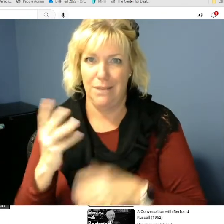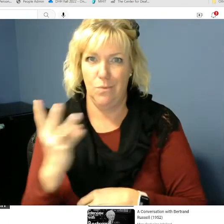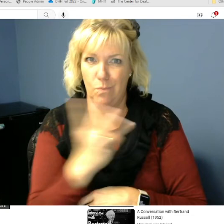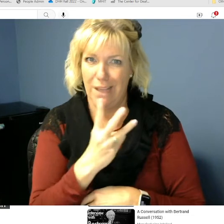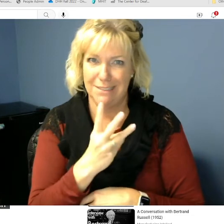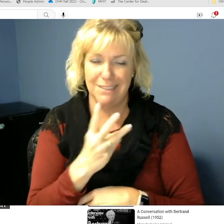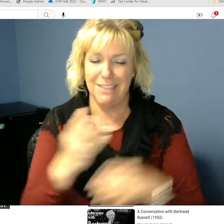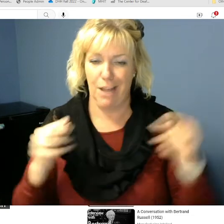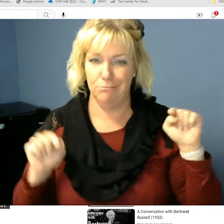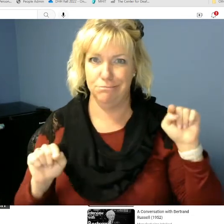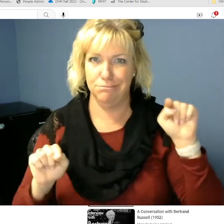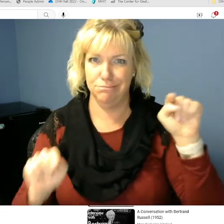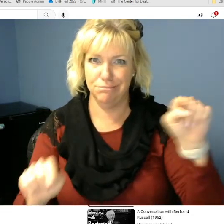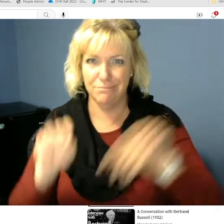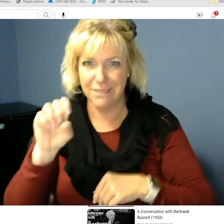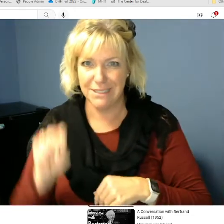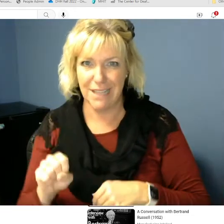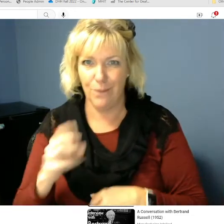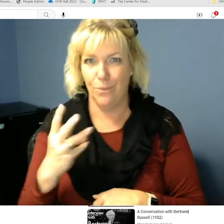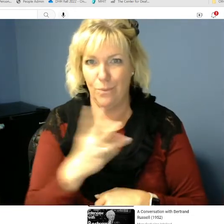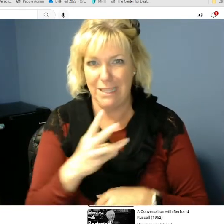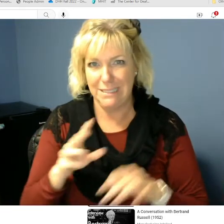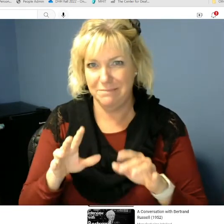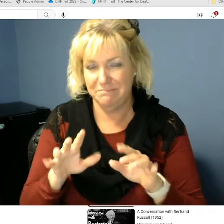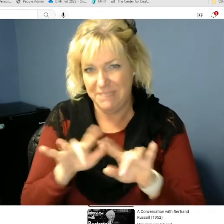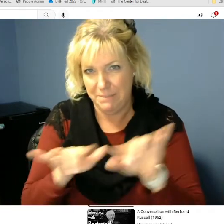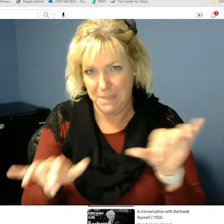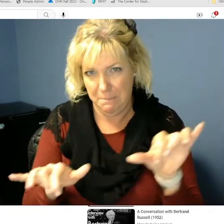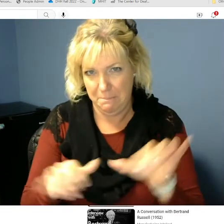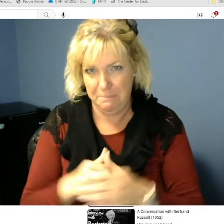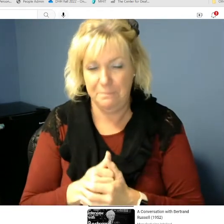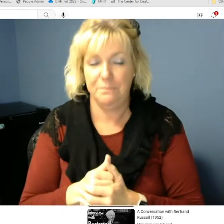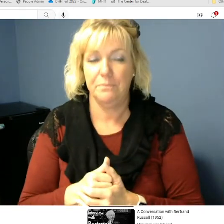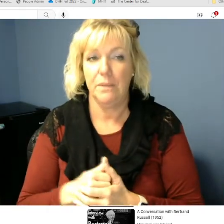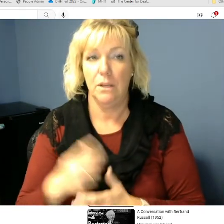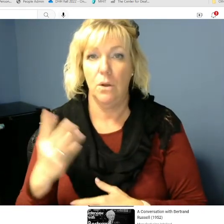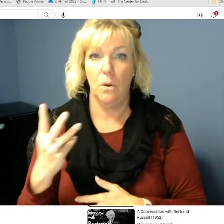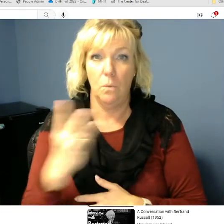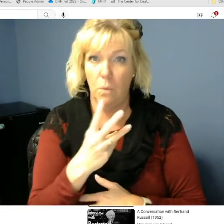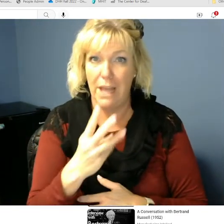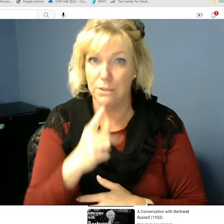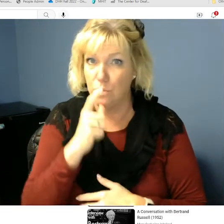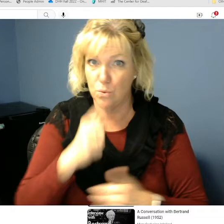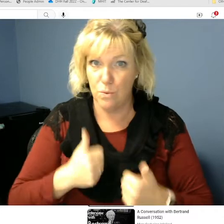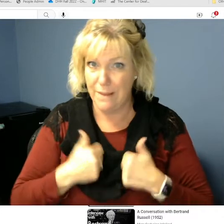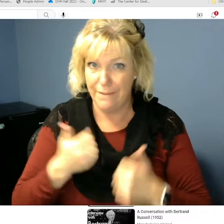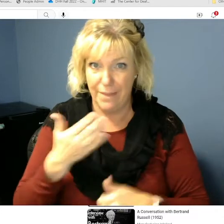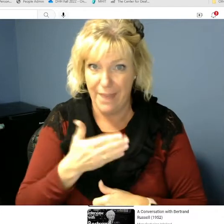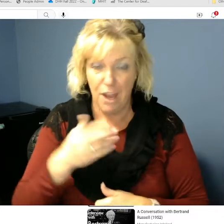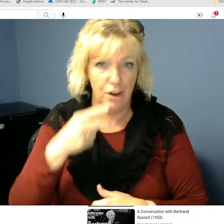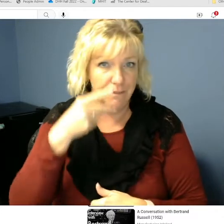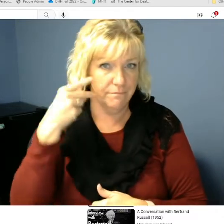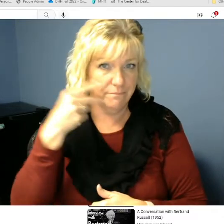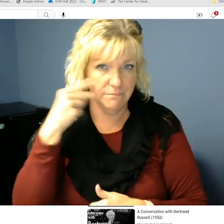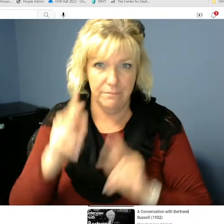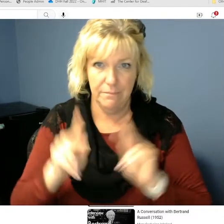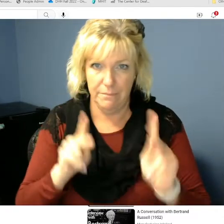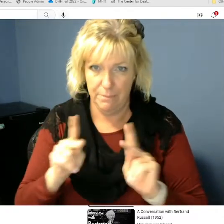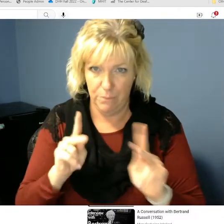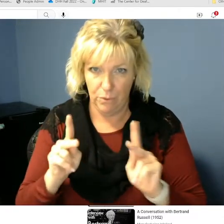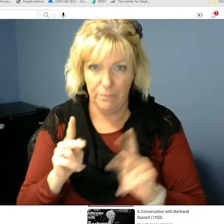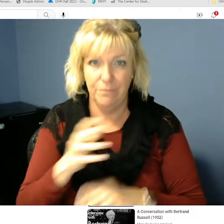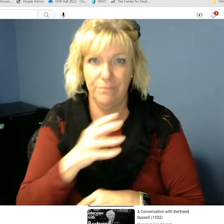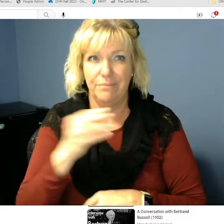So we'll look at Native Americans in the West, and we'll see what is unofficially the Indian